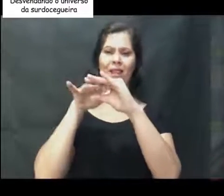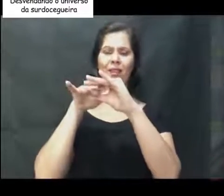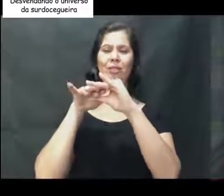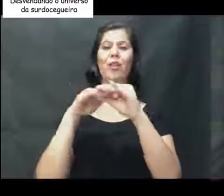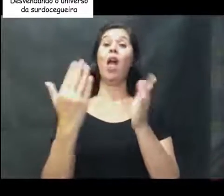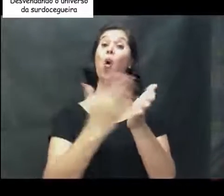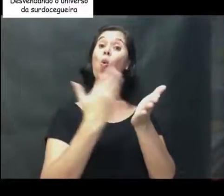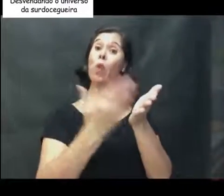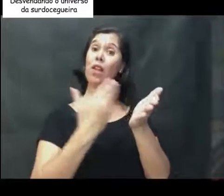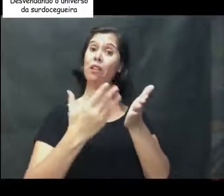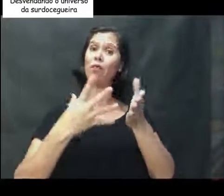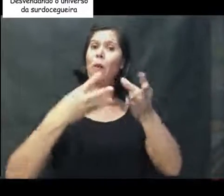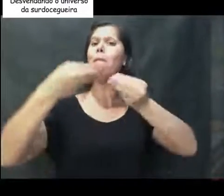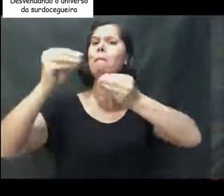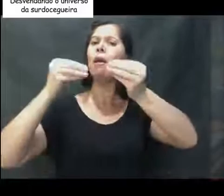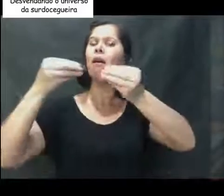I passed to Briley.